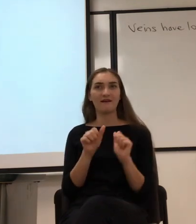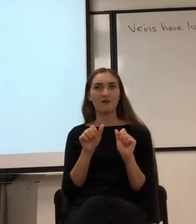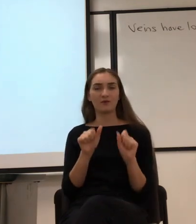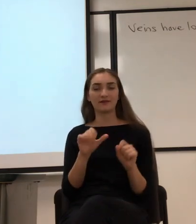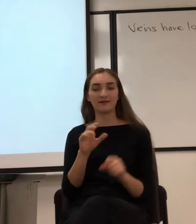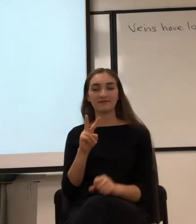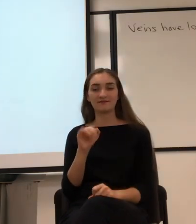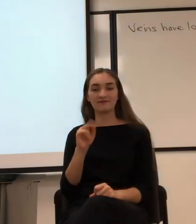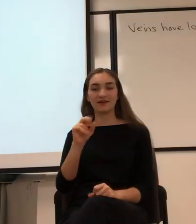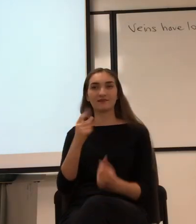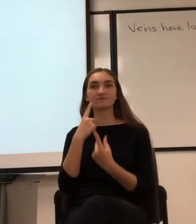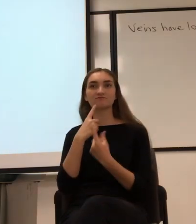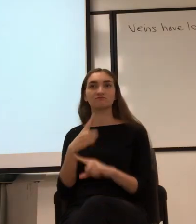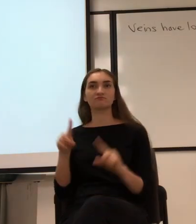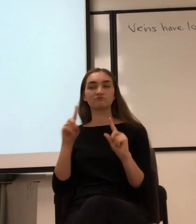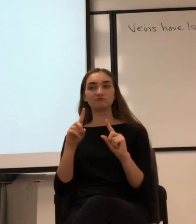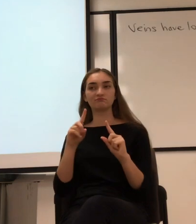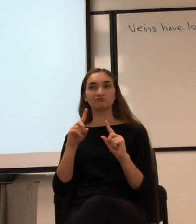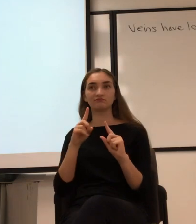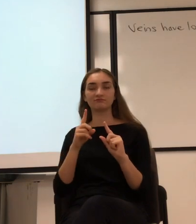venous return?